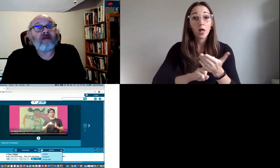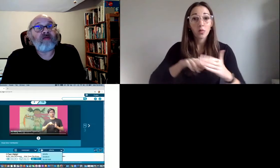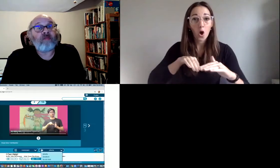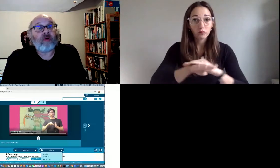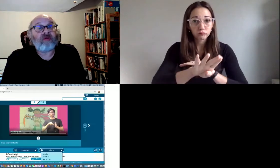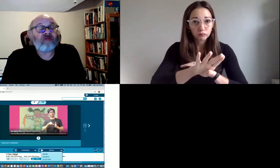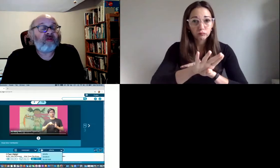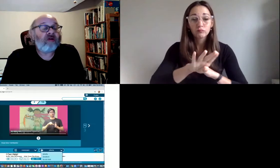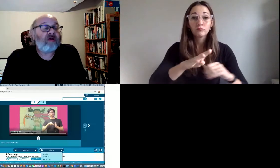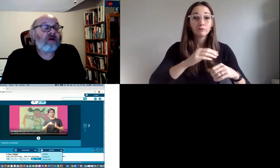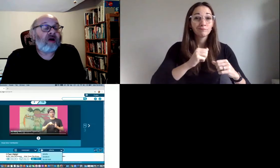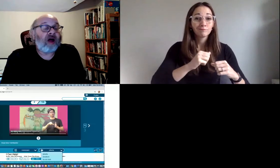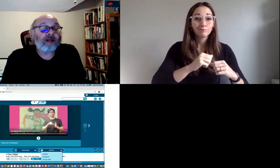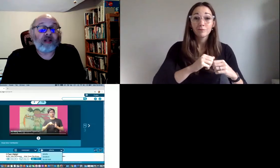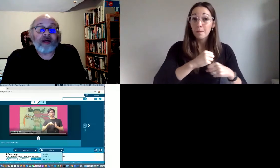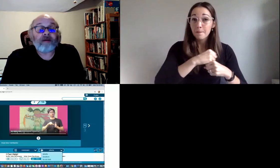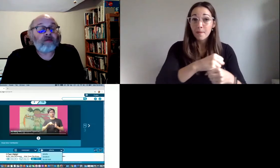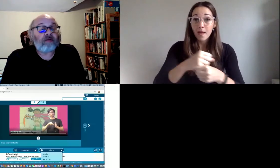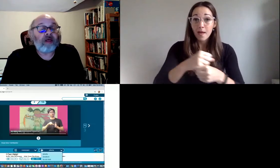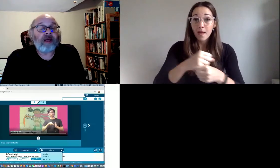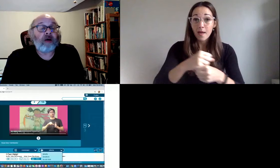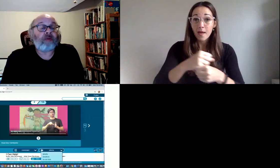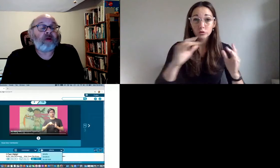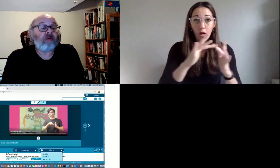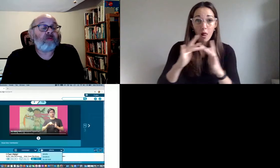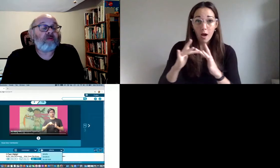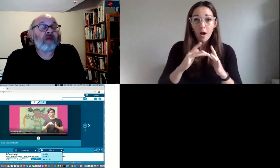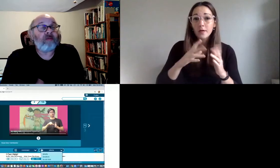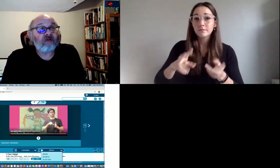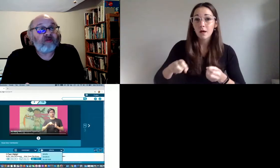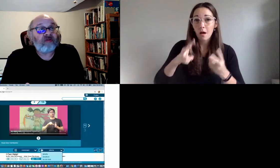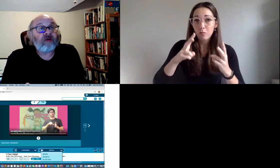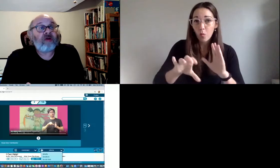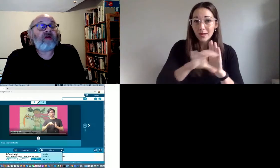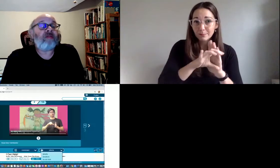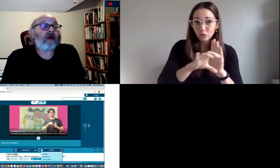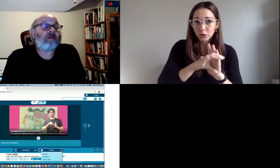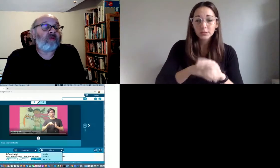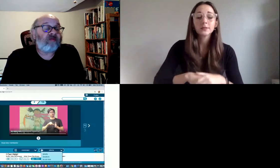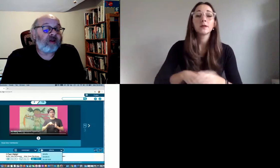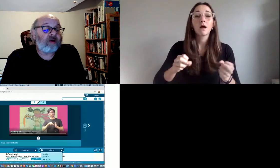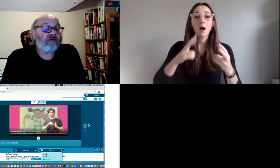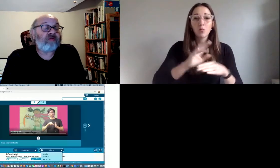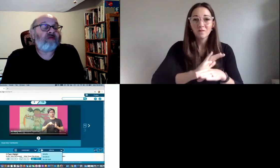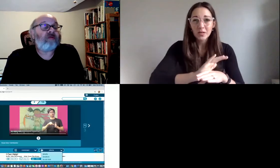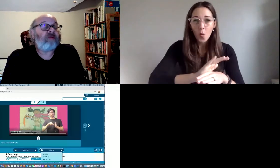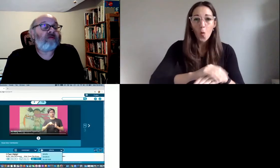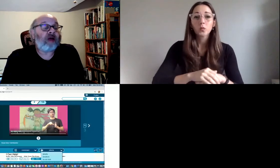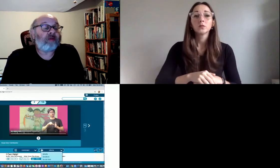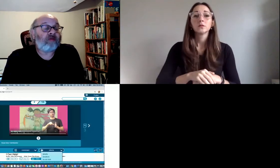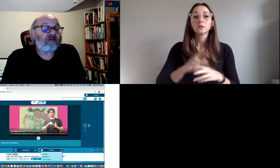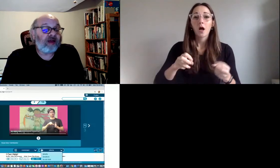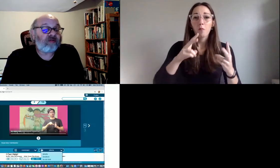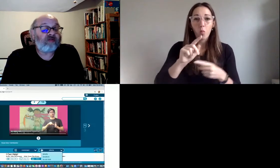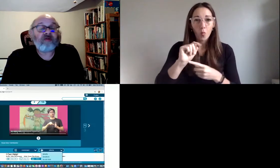create these books online. They upload the images, they upload the videos,